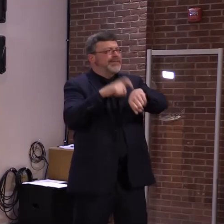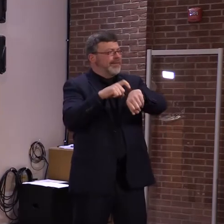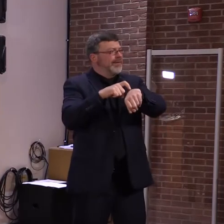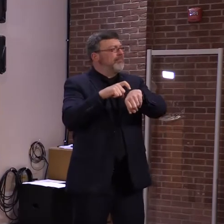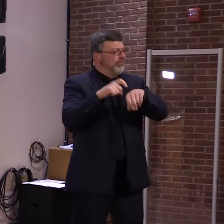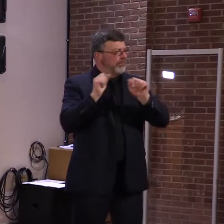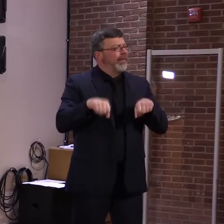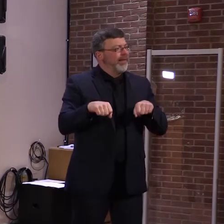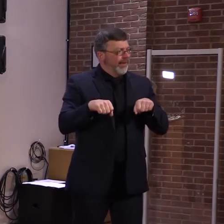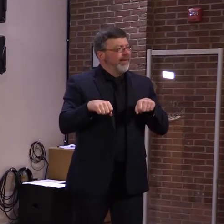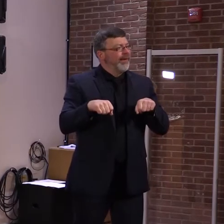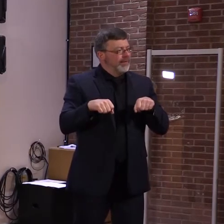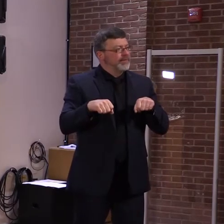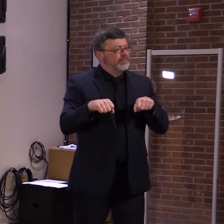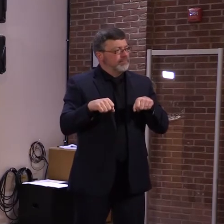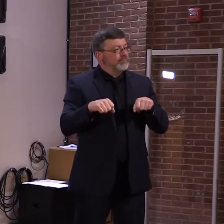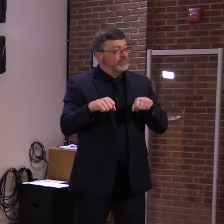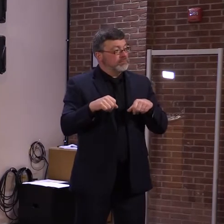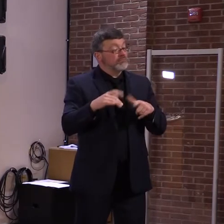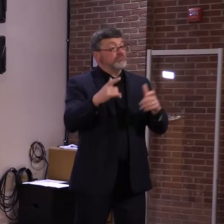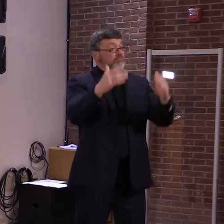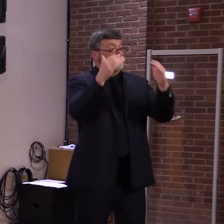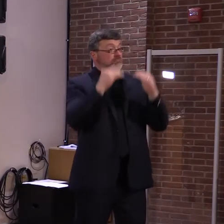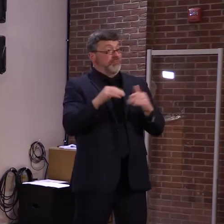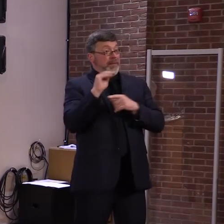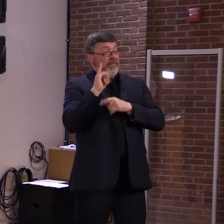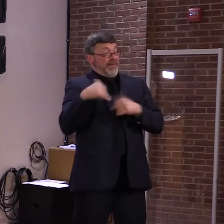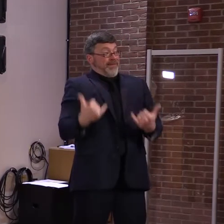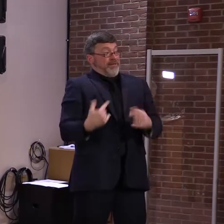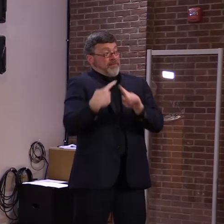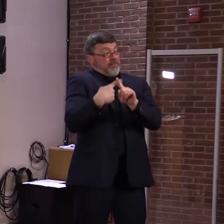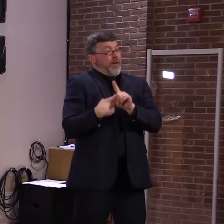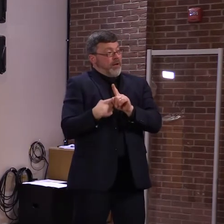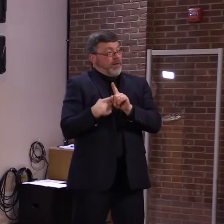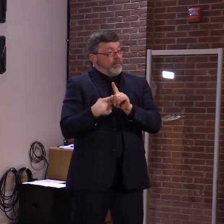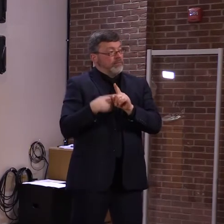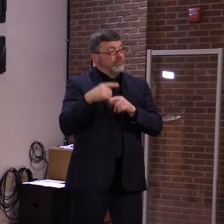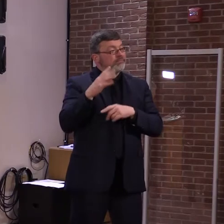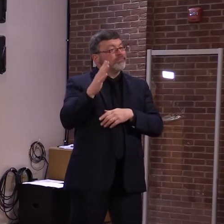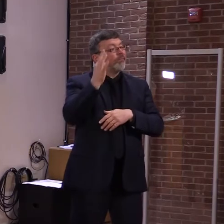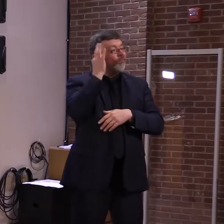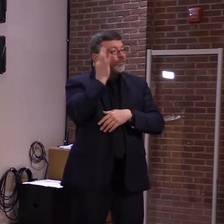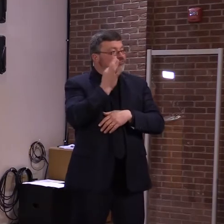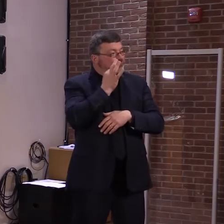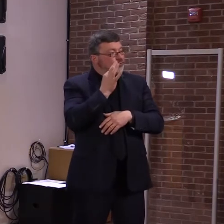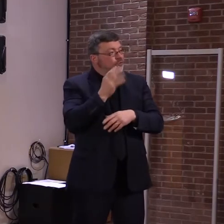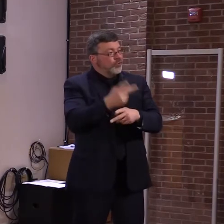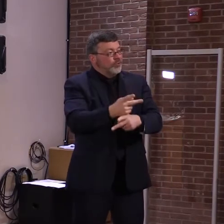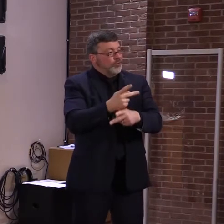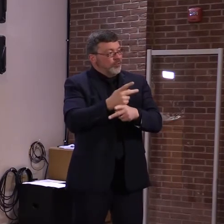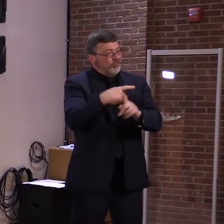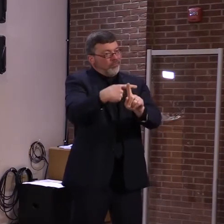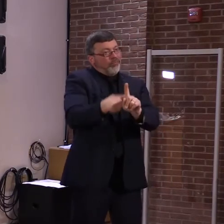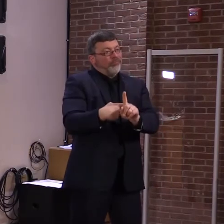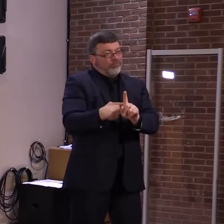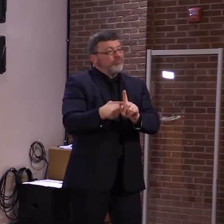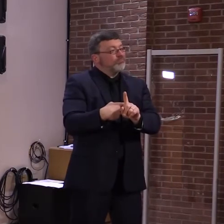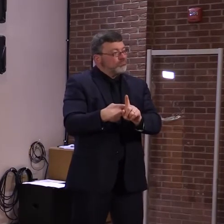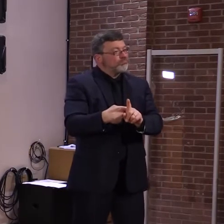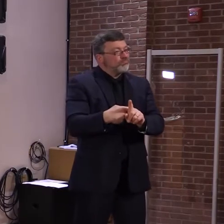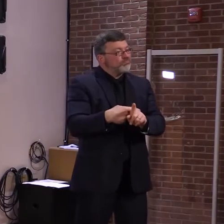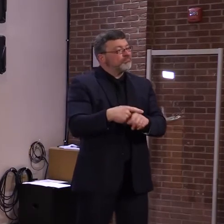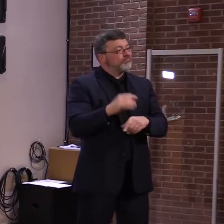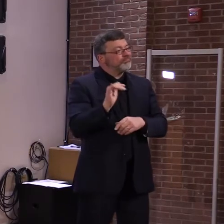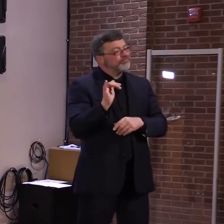find permanent homes and connections, as well as supporting birth parents so that they may safely